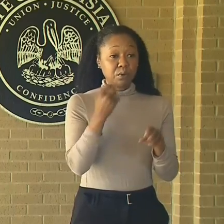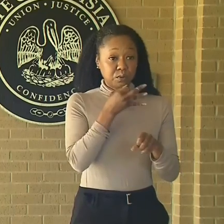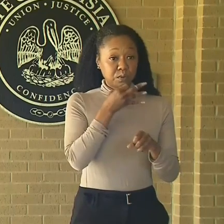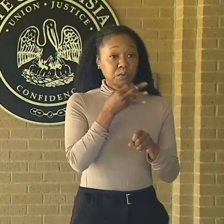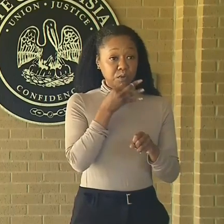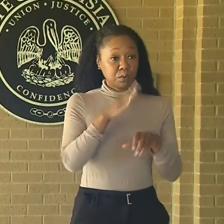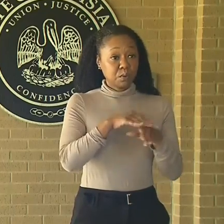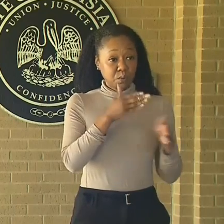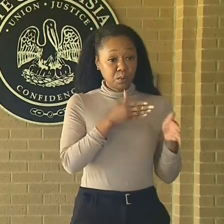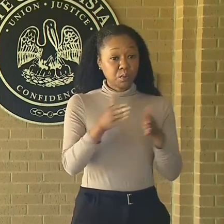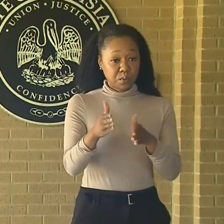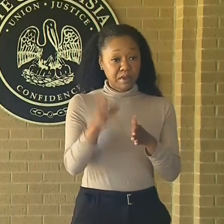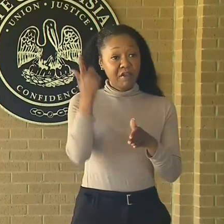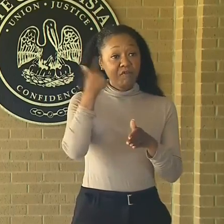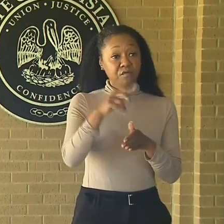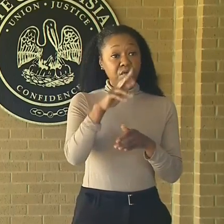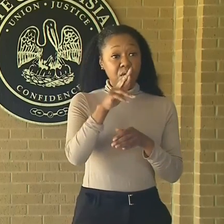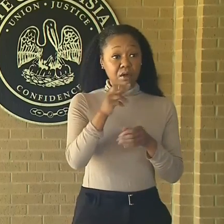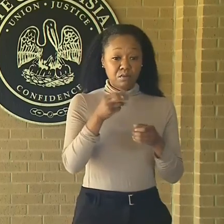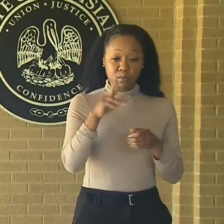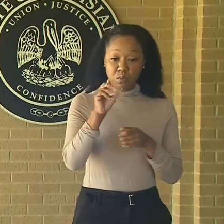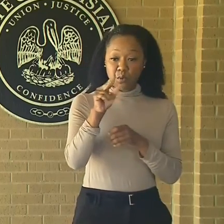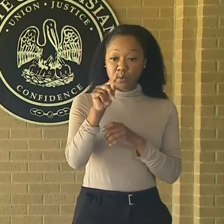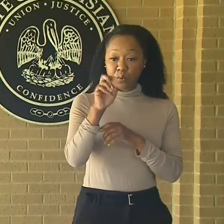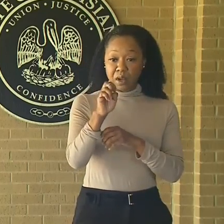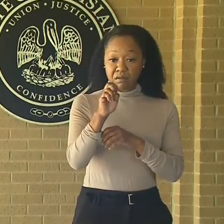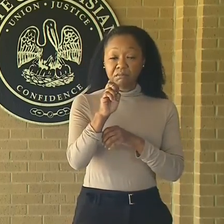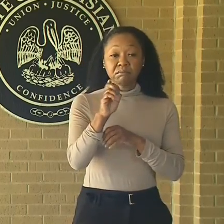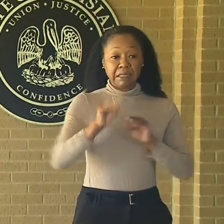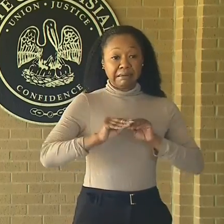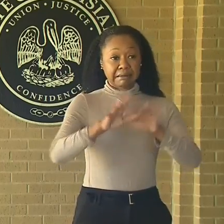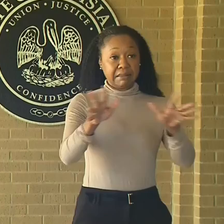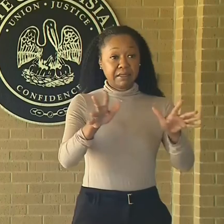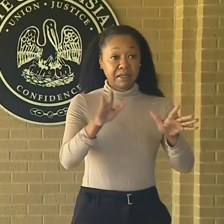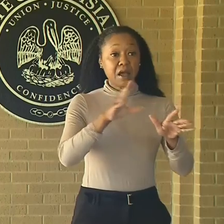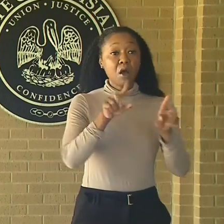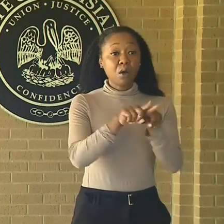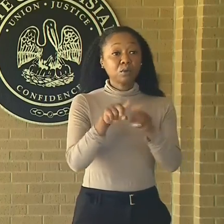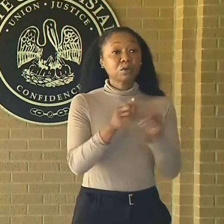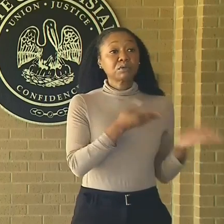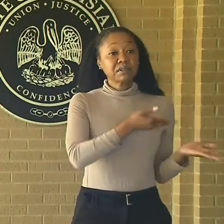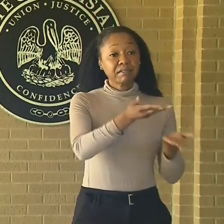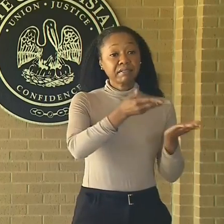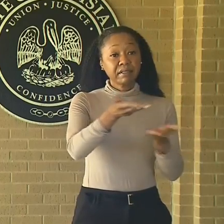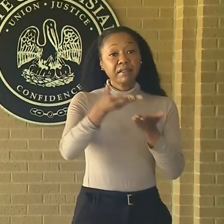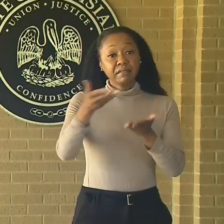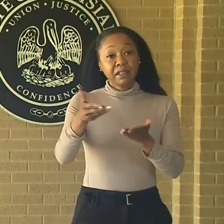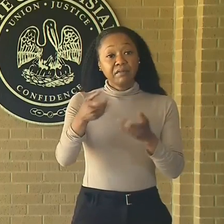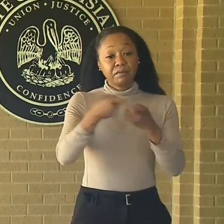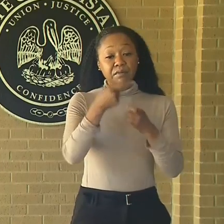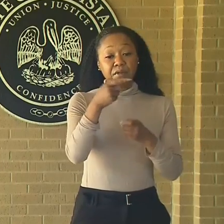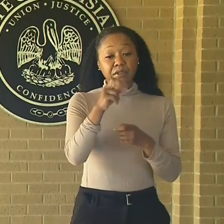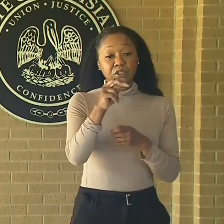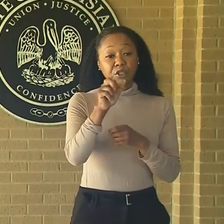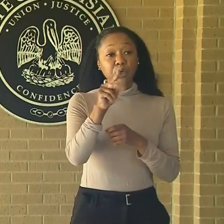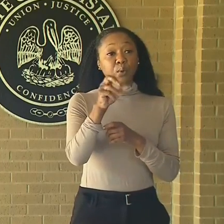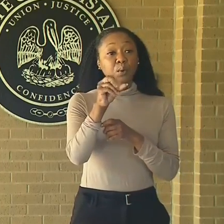They're also engaging in route clearance, but also delivering generators and taking additional